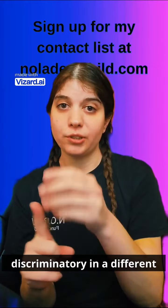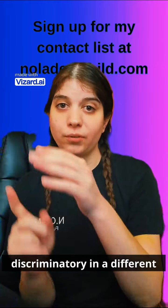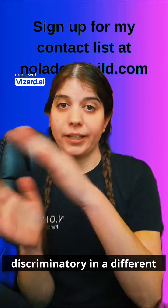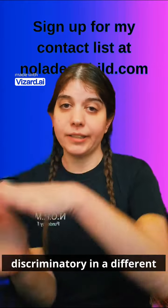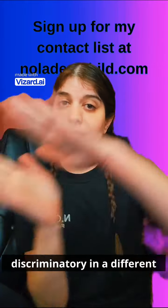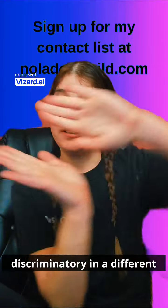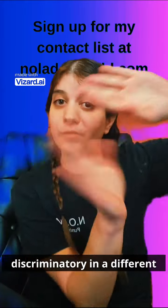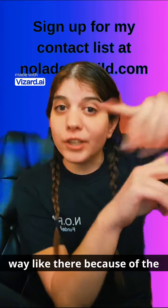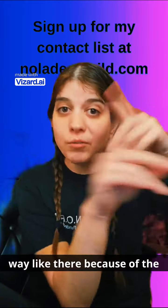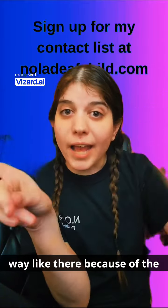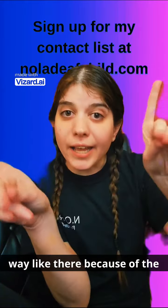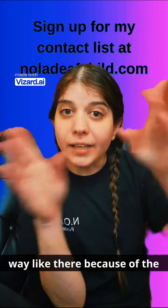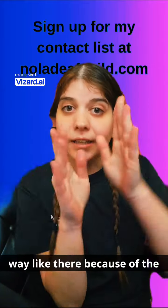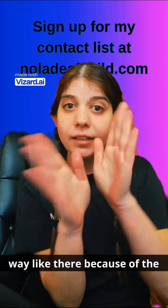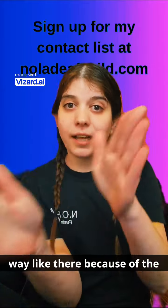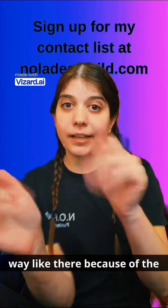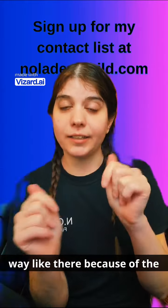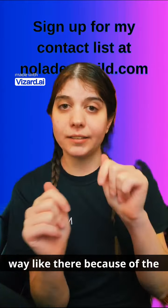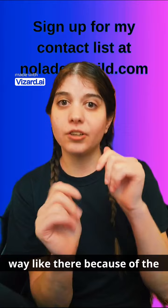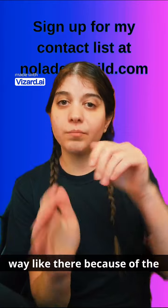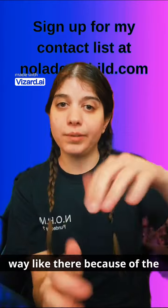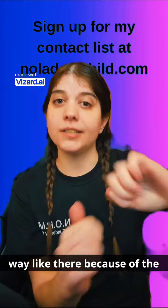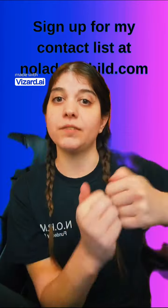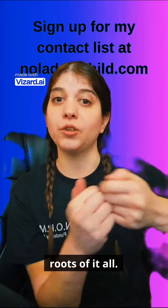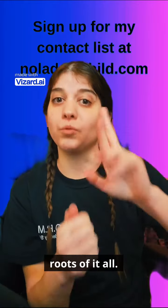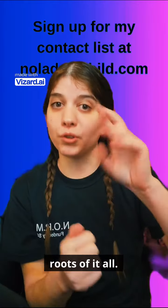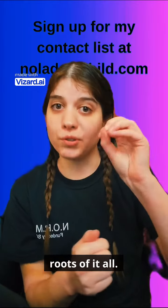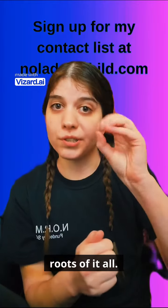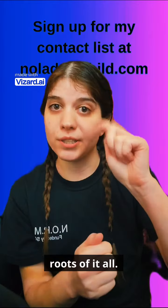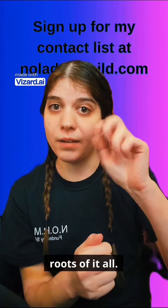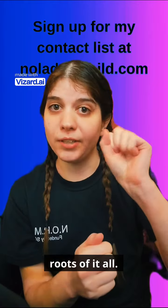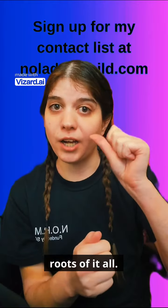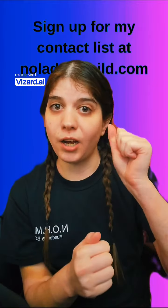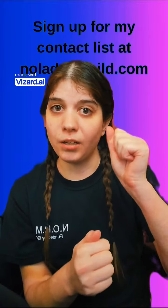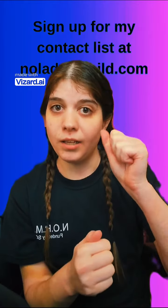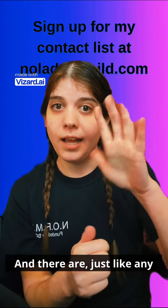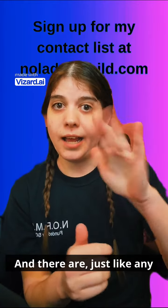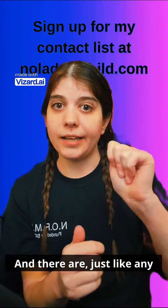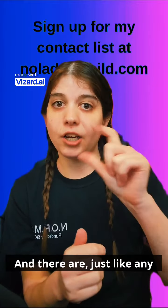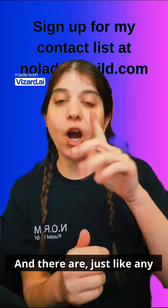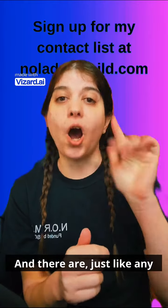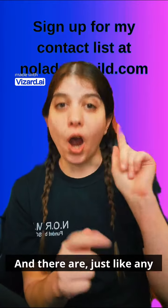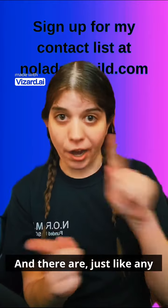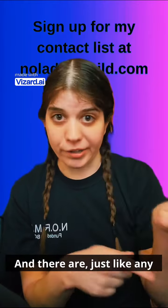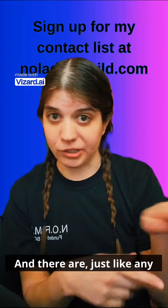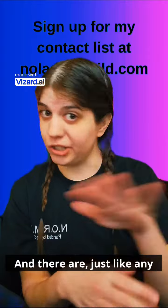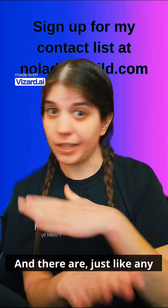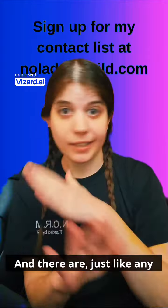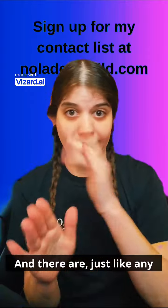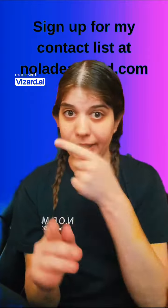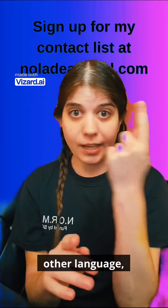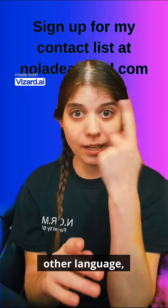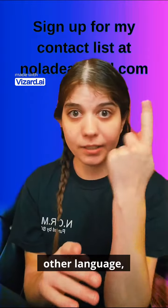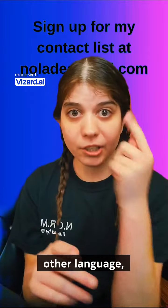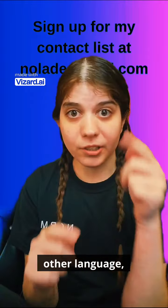in a different way, like because of the roots of it all. And there are, just like any other